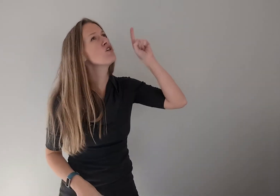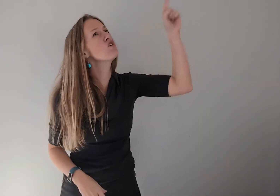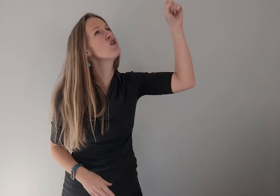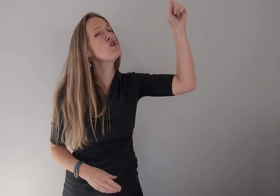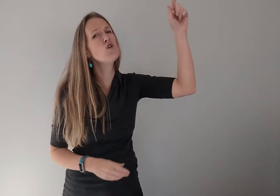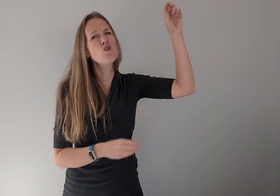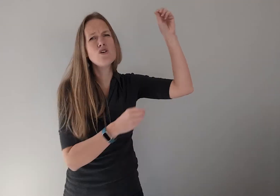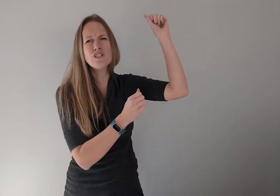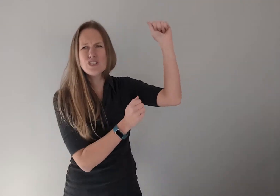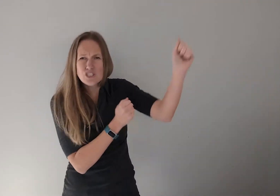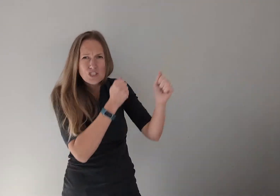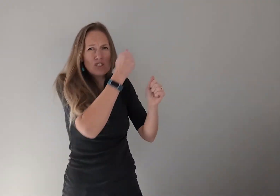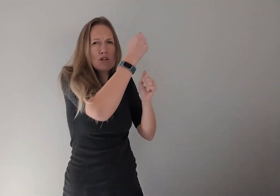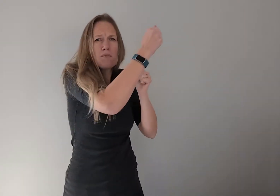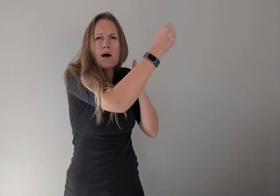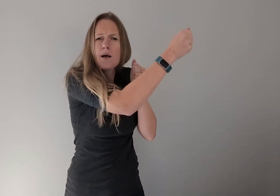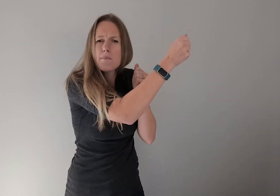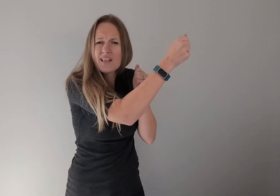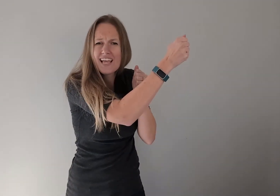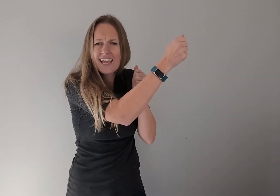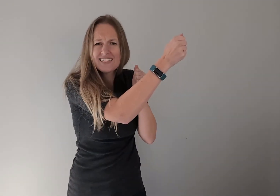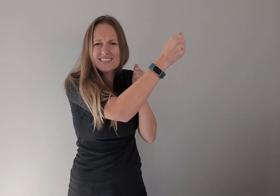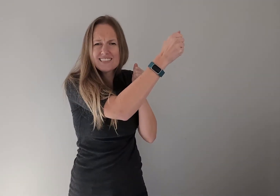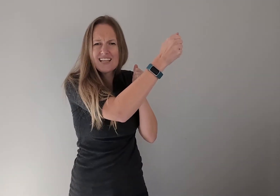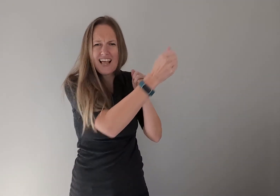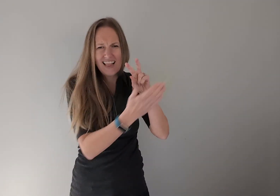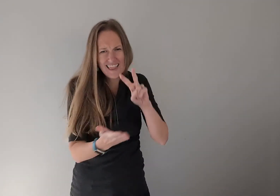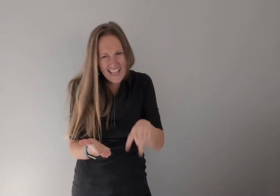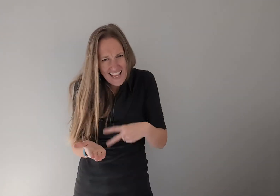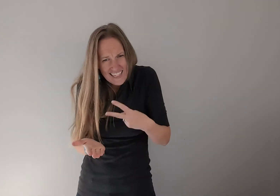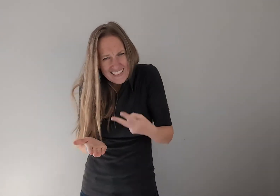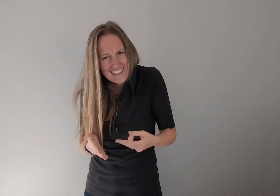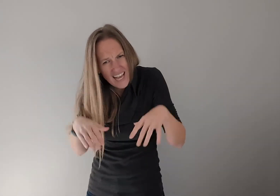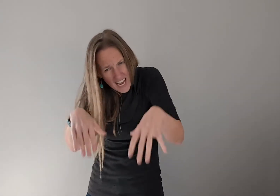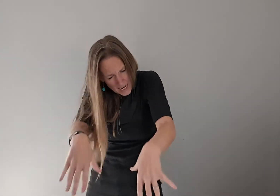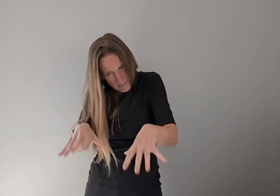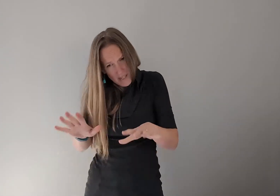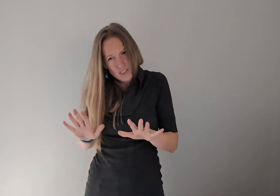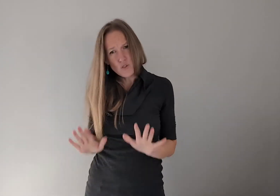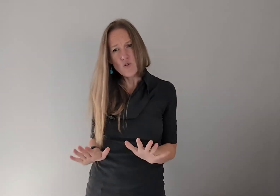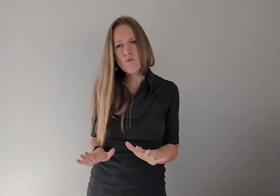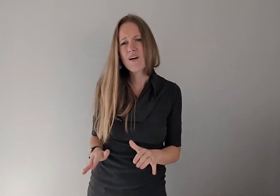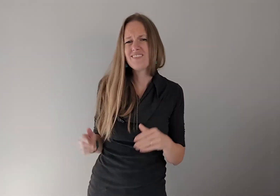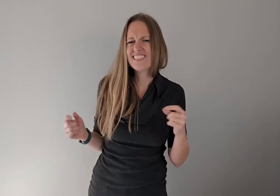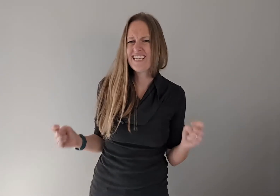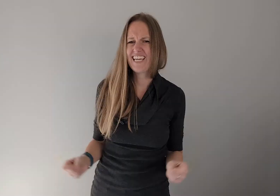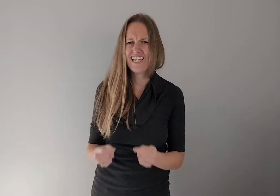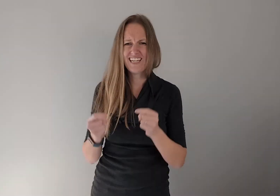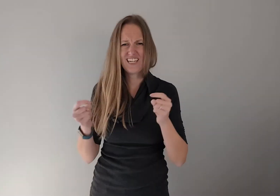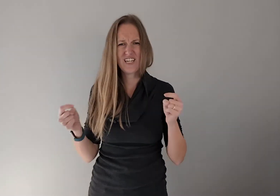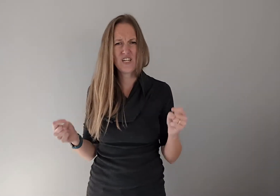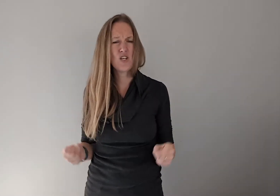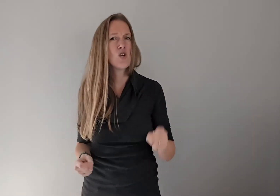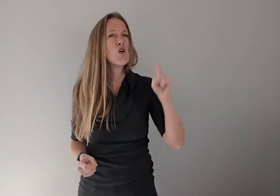You took my place, laid inside my tomb of sin. You